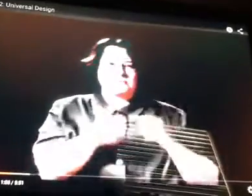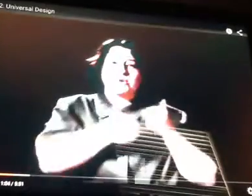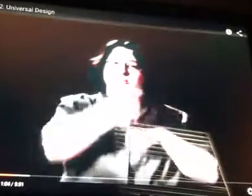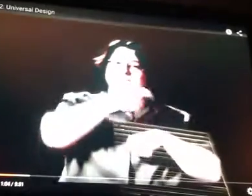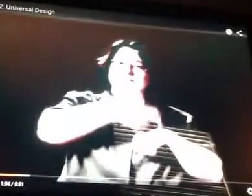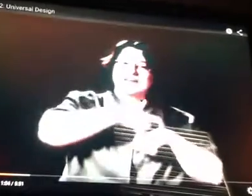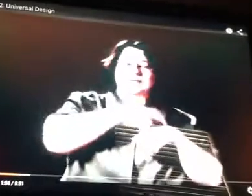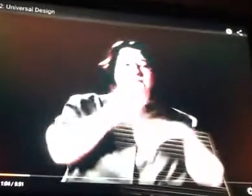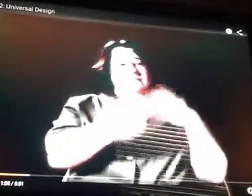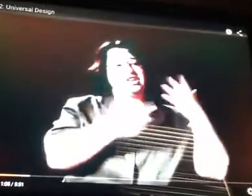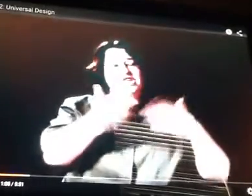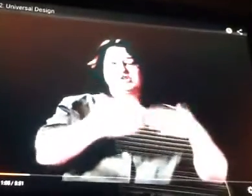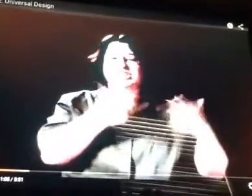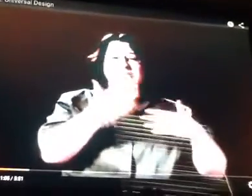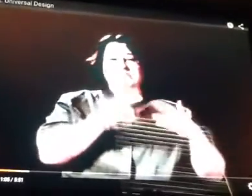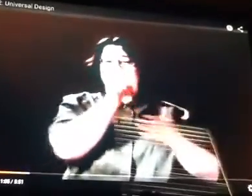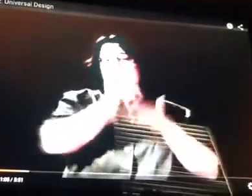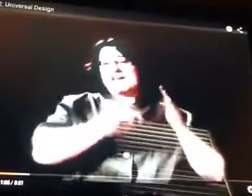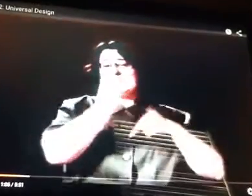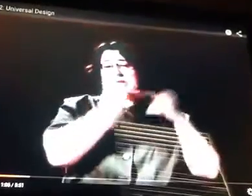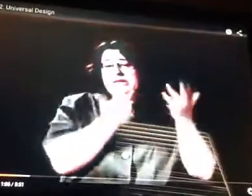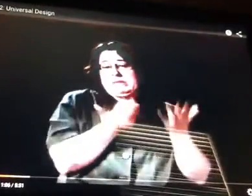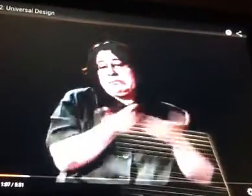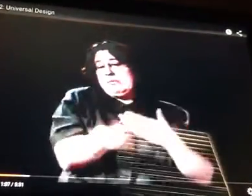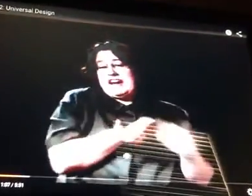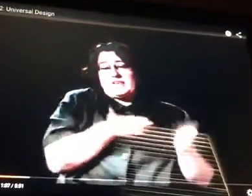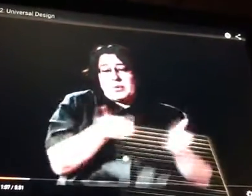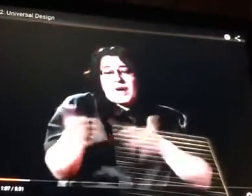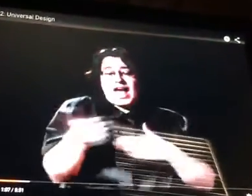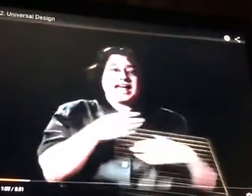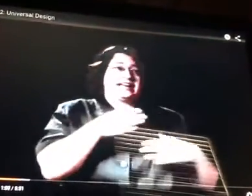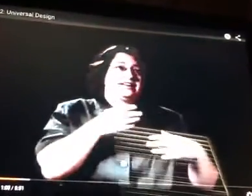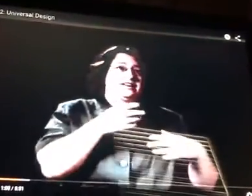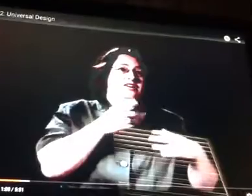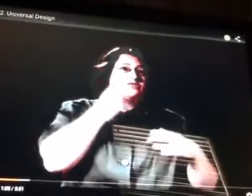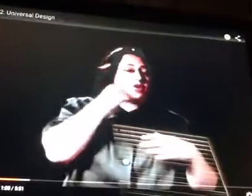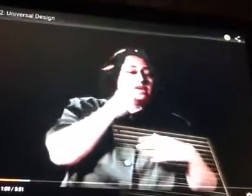to function. And most of the time, people